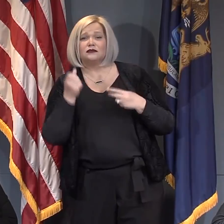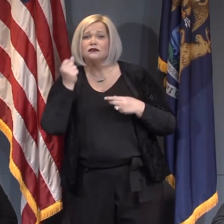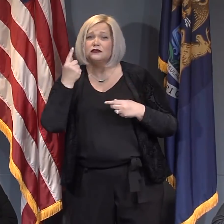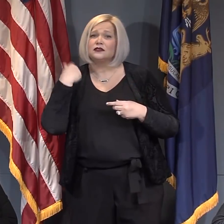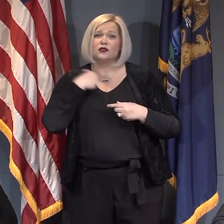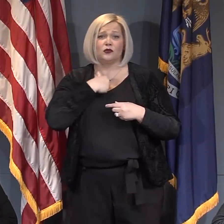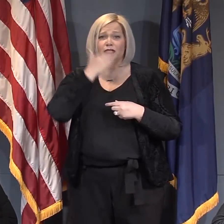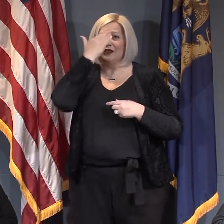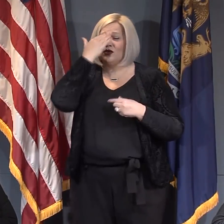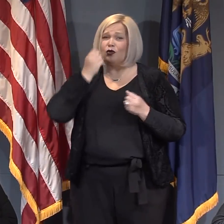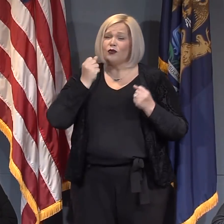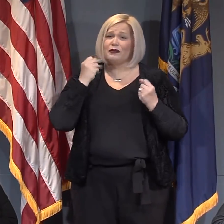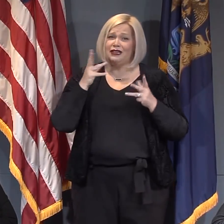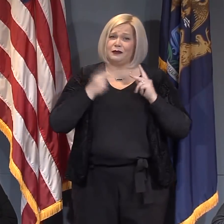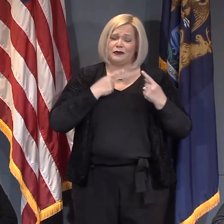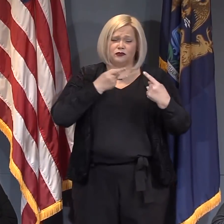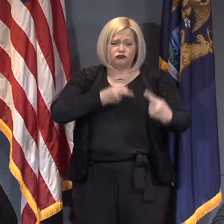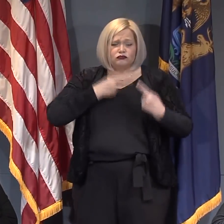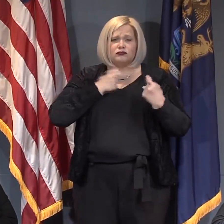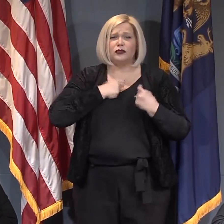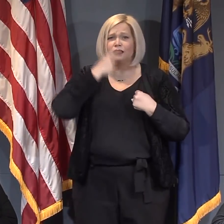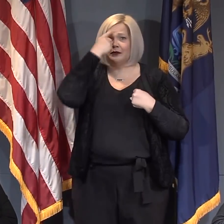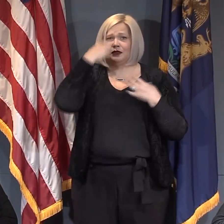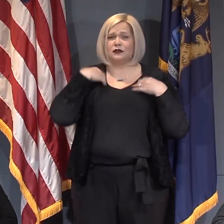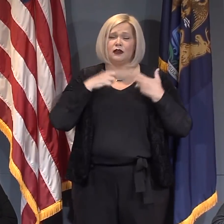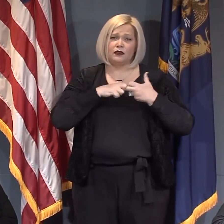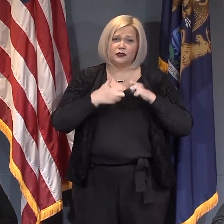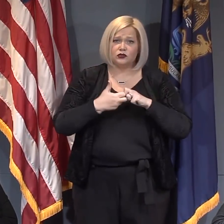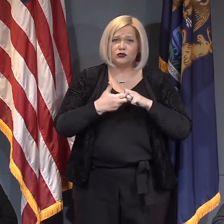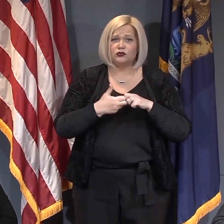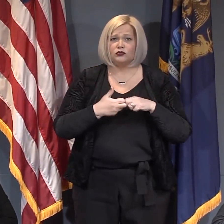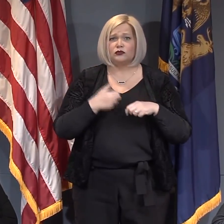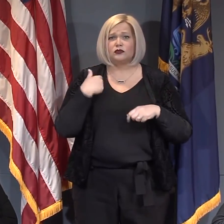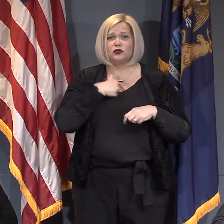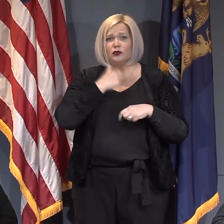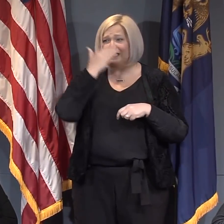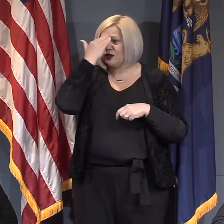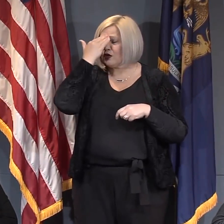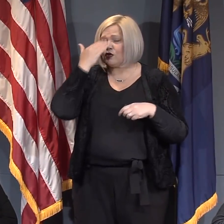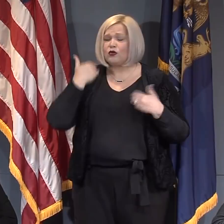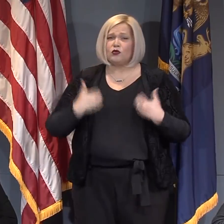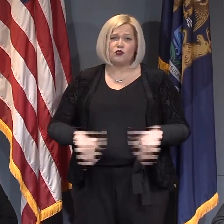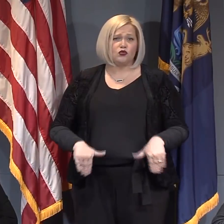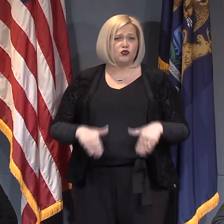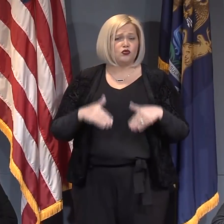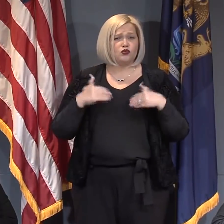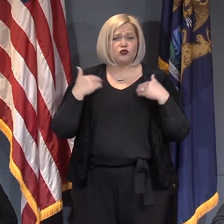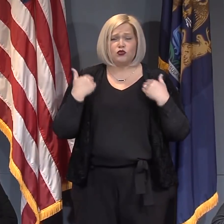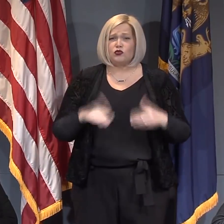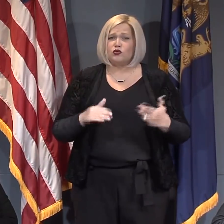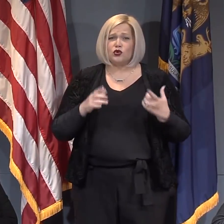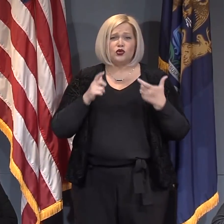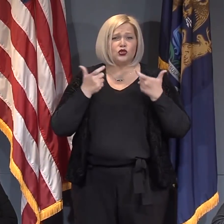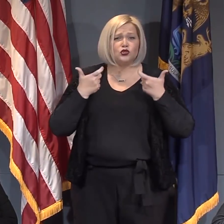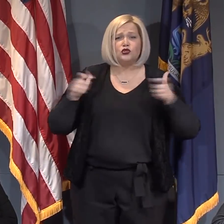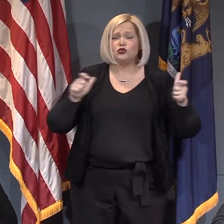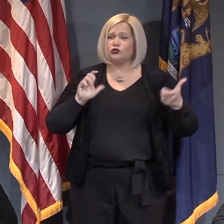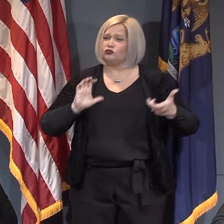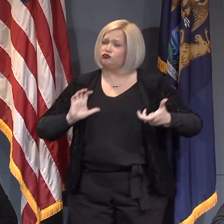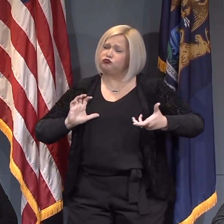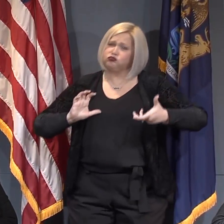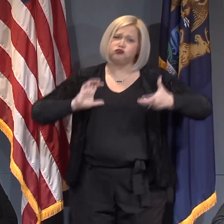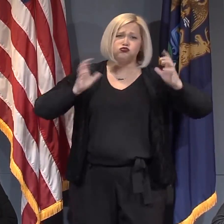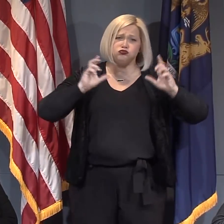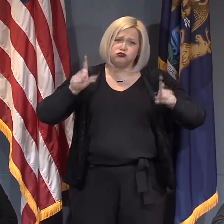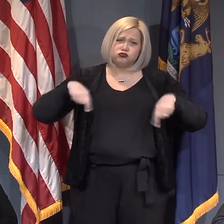on our mental health. We know that we have faced an unprecedented crisis over the course of the last